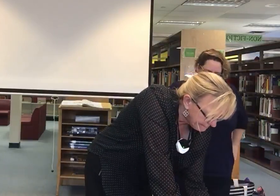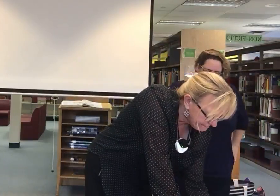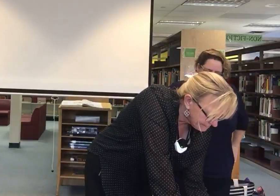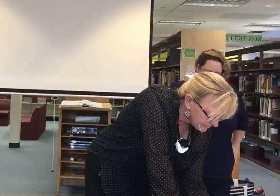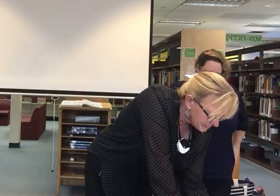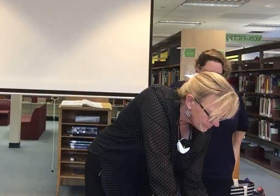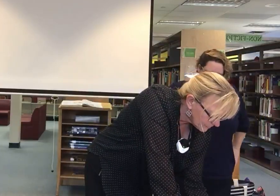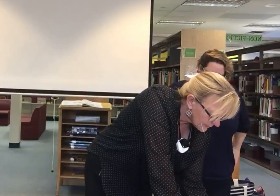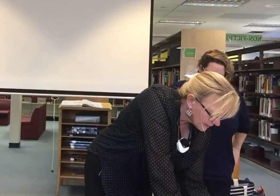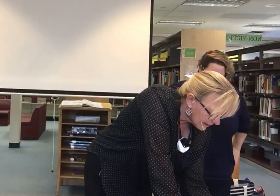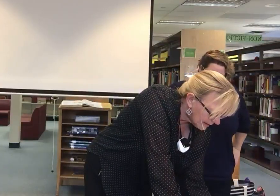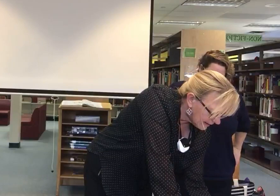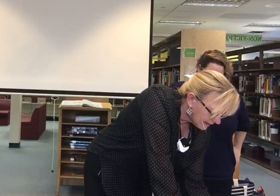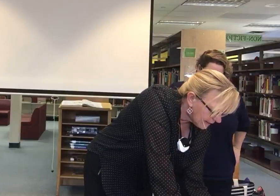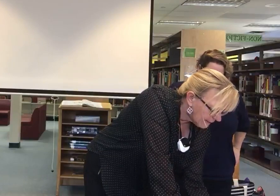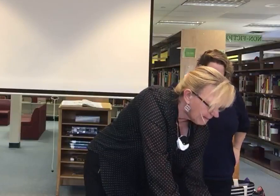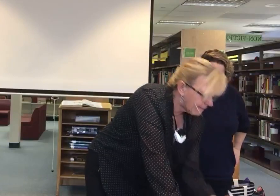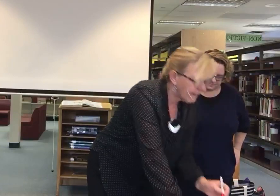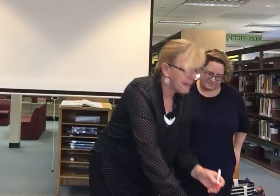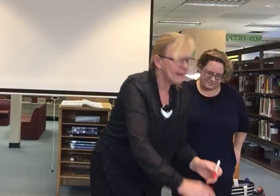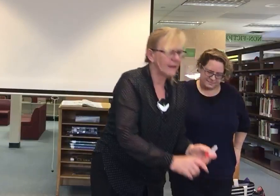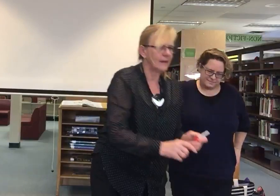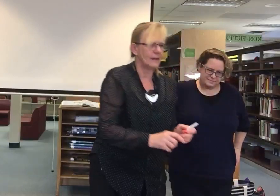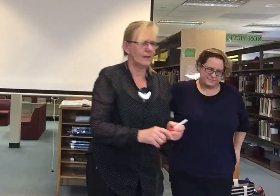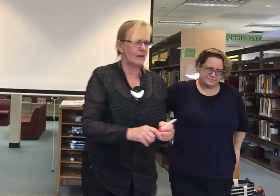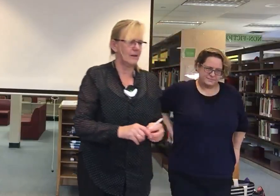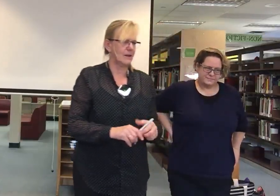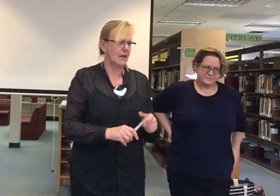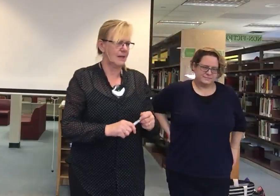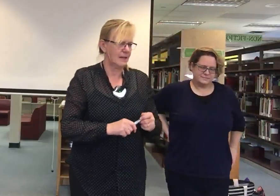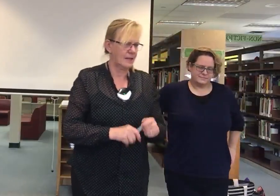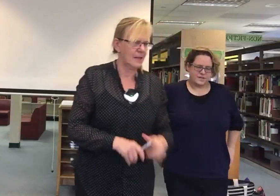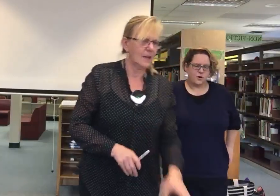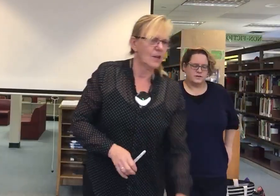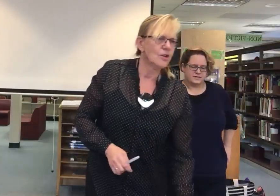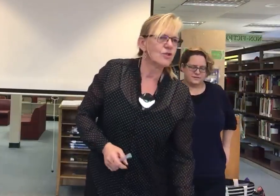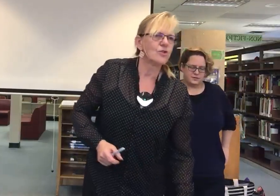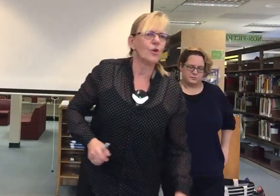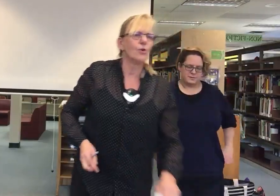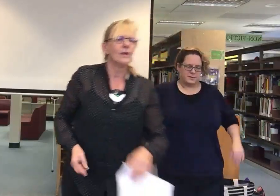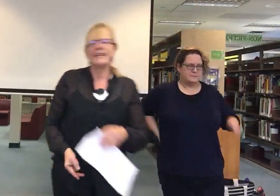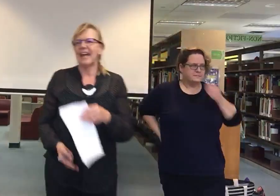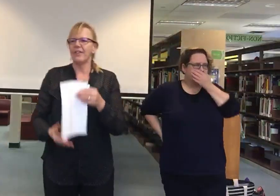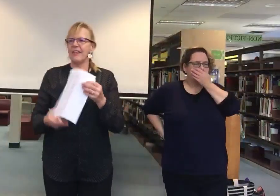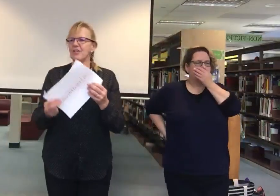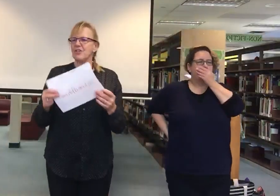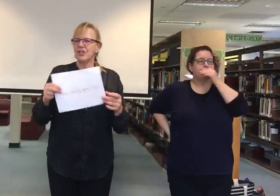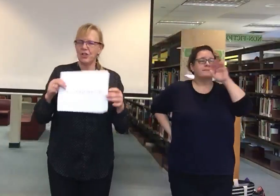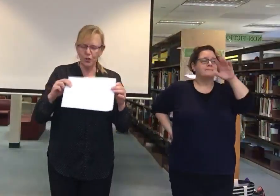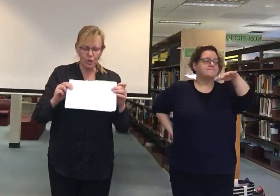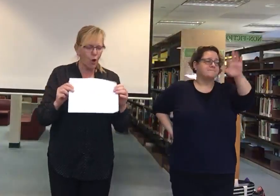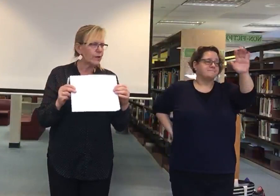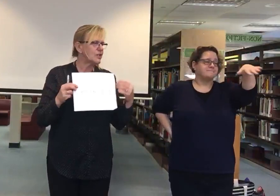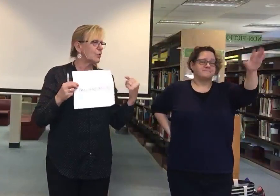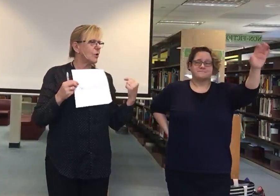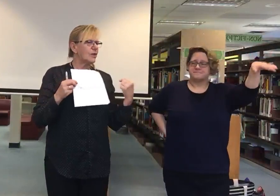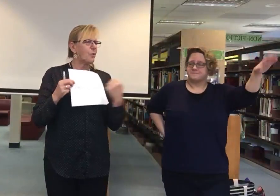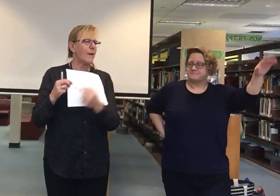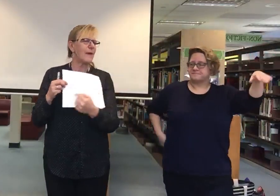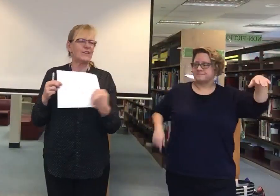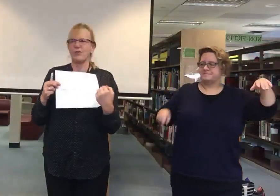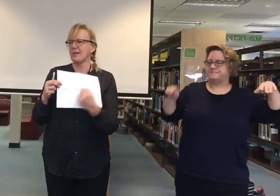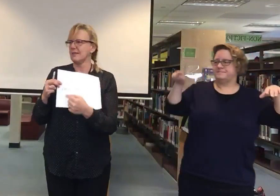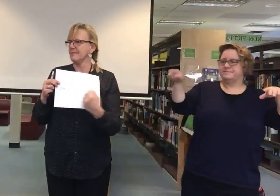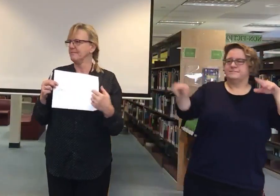onlinedhh.com. And I have to do that for bar. Okay. So now this, you'll go into